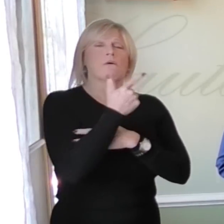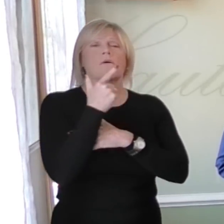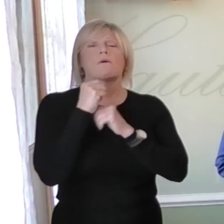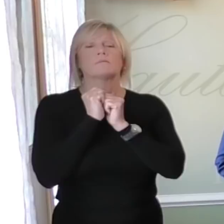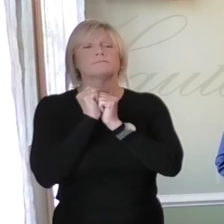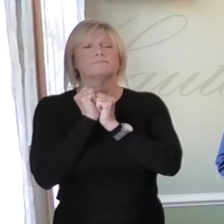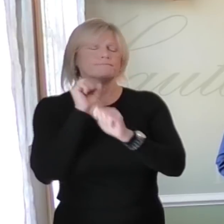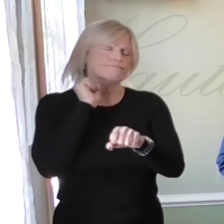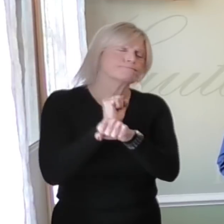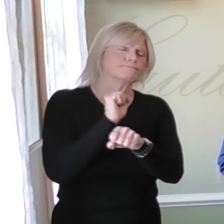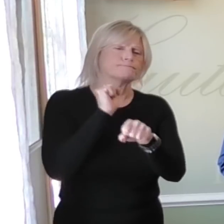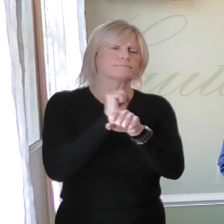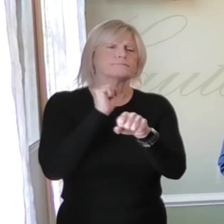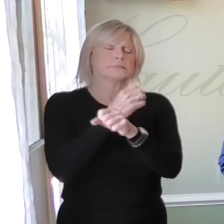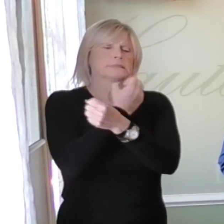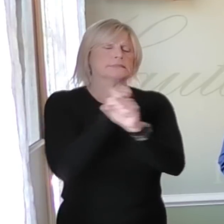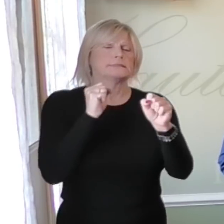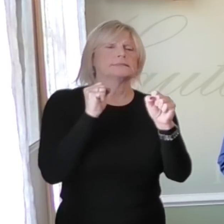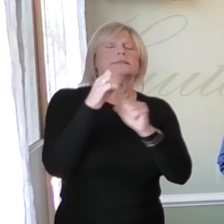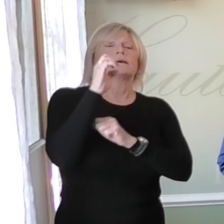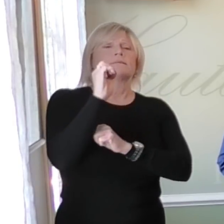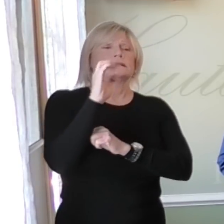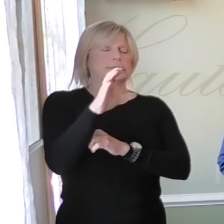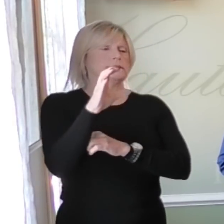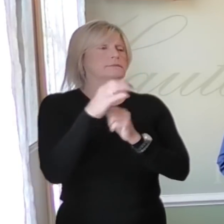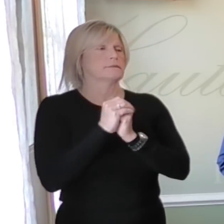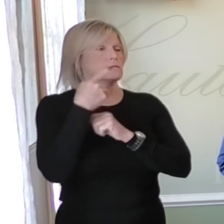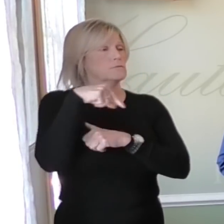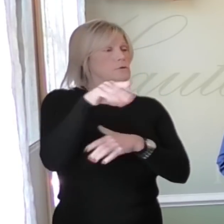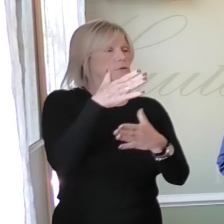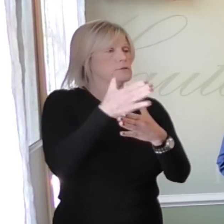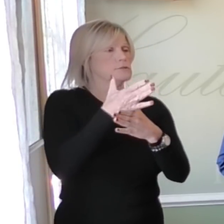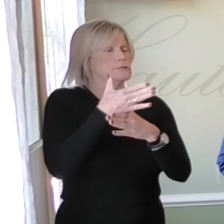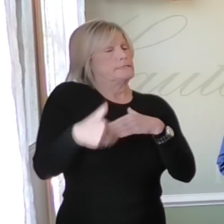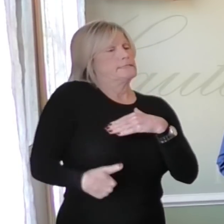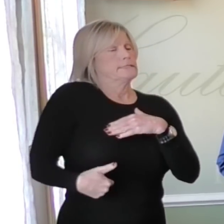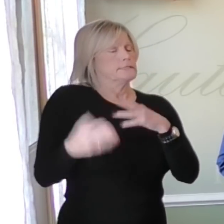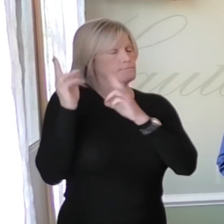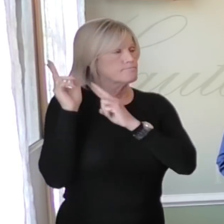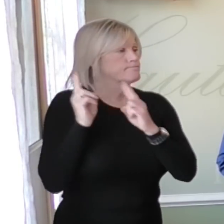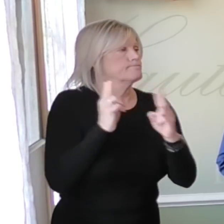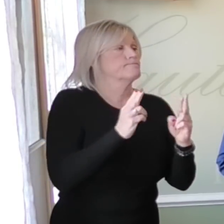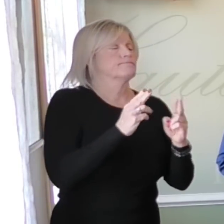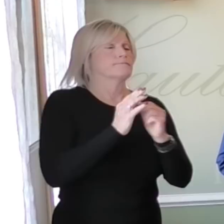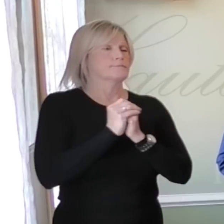working to safeguard historic Ellicott City. We all share a sense of urgency.